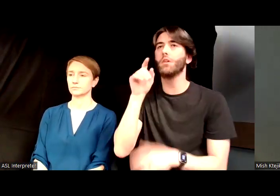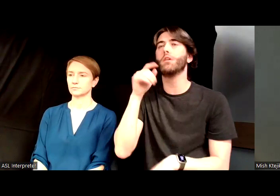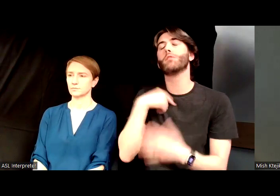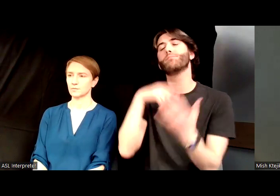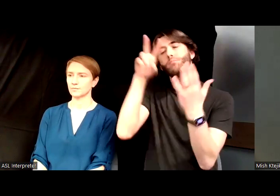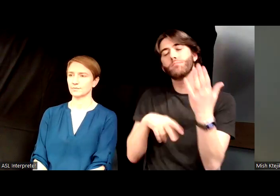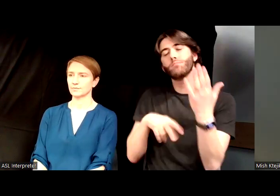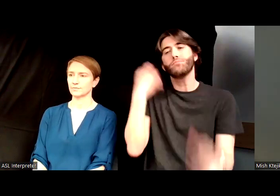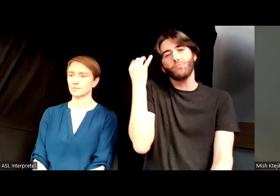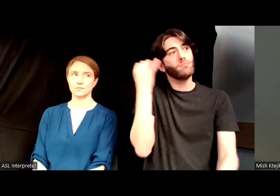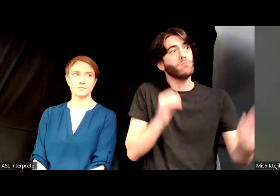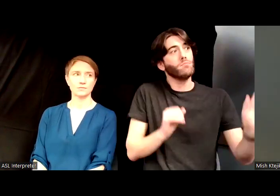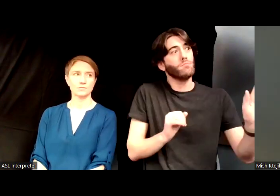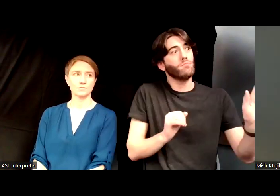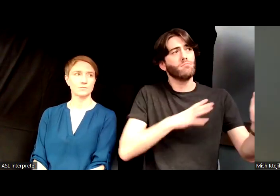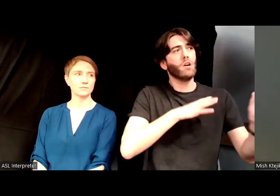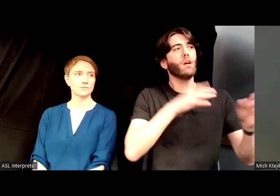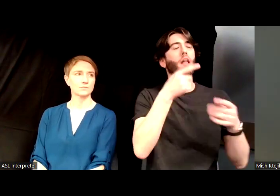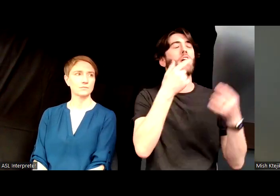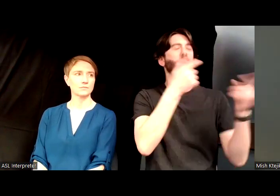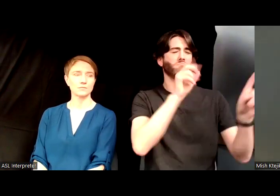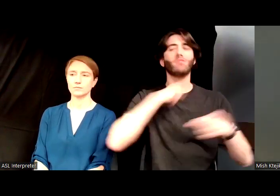So still on the.